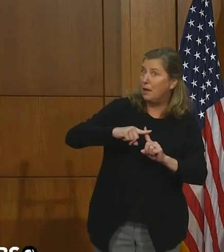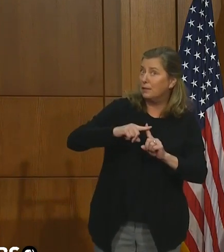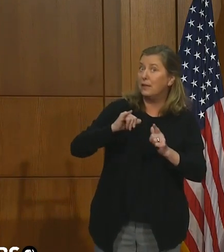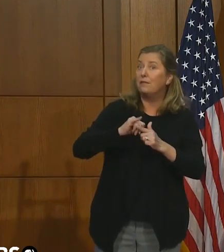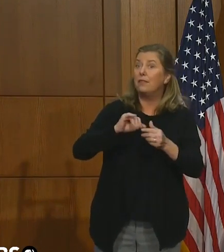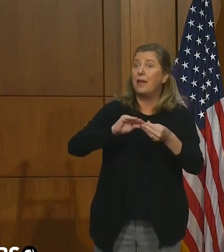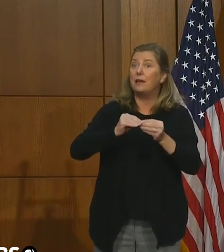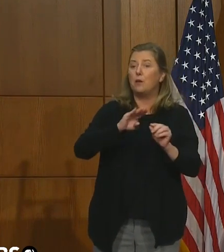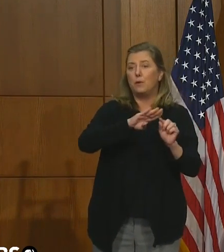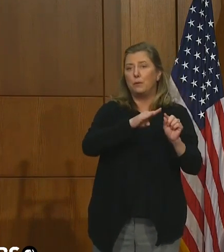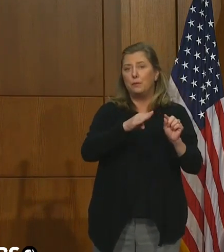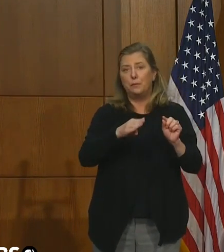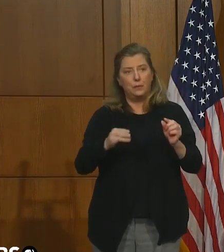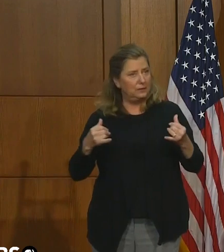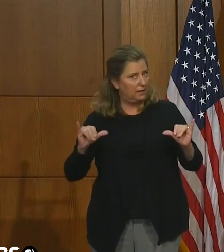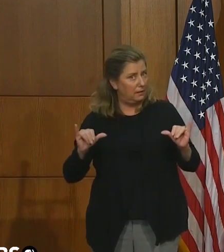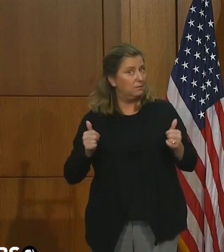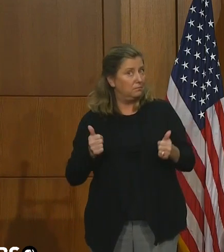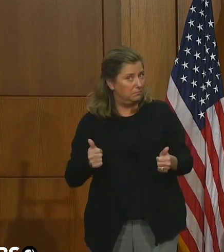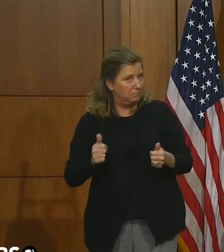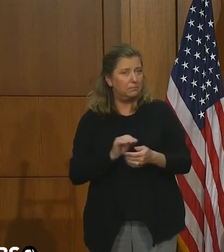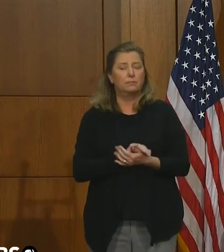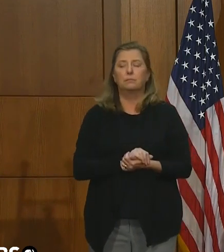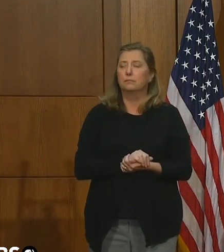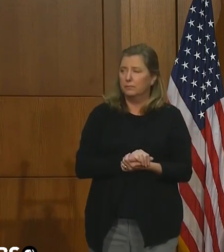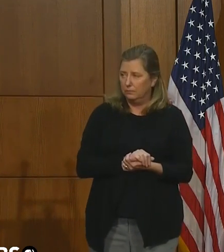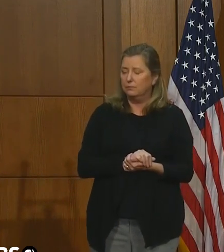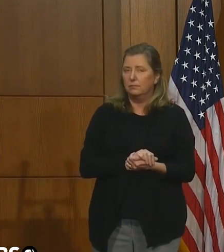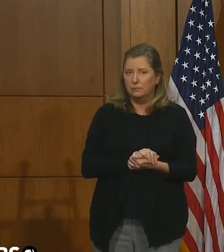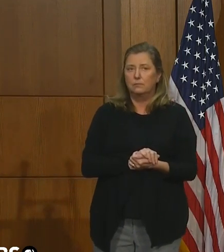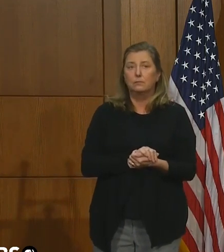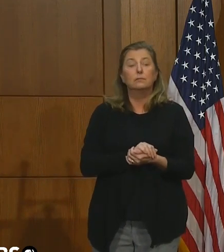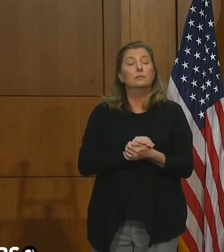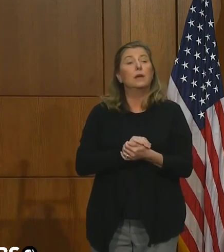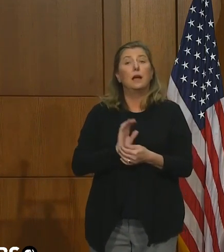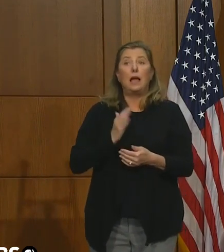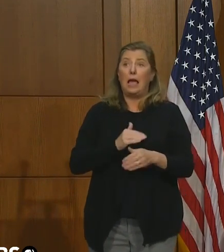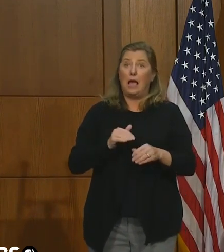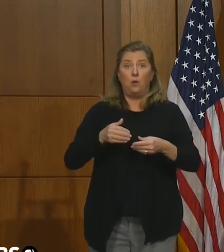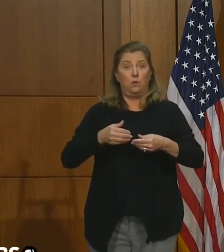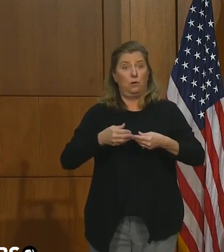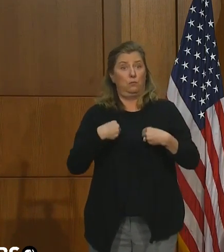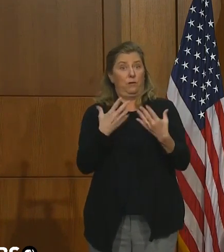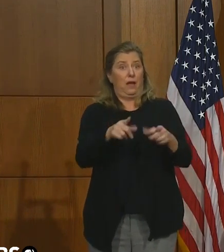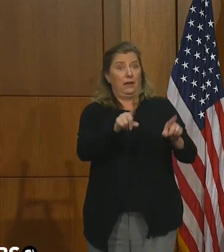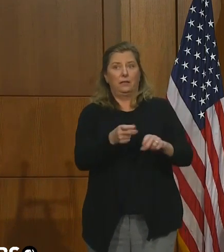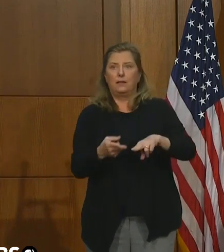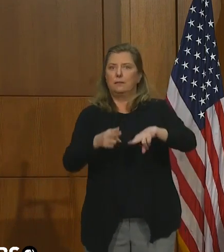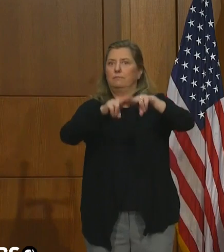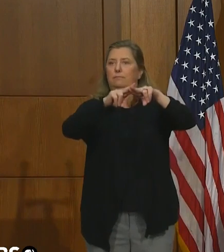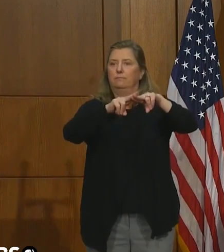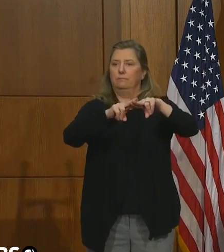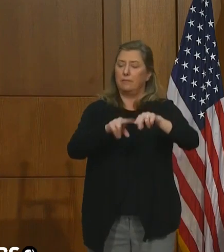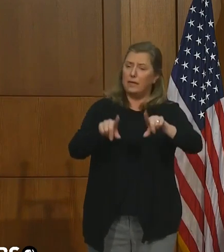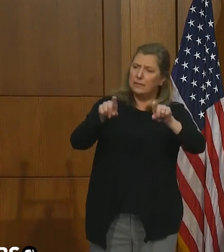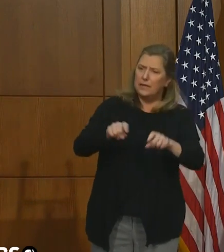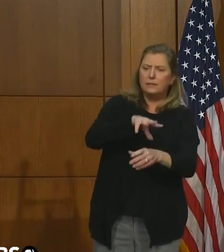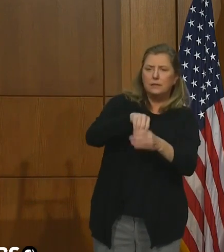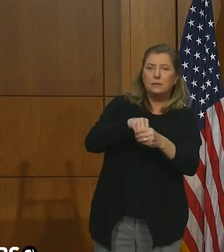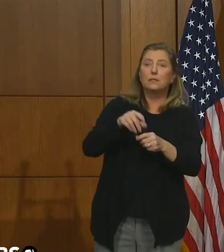trend downward. We continue to add to our testing capacity. Our testing is a combination